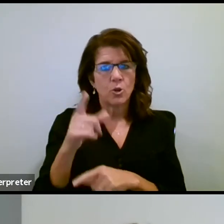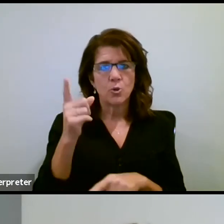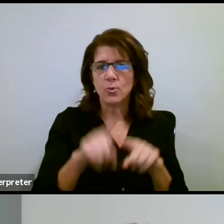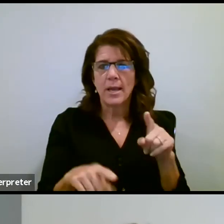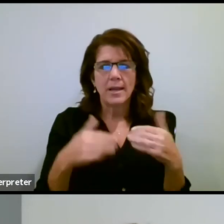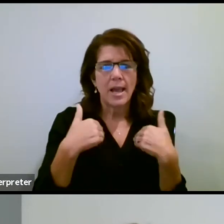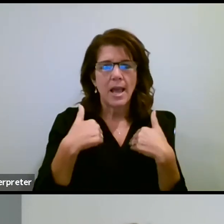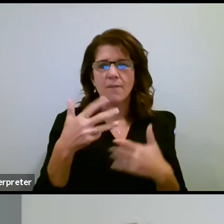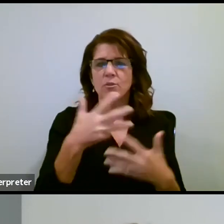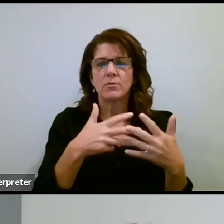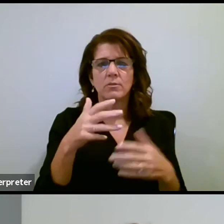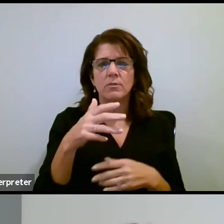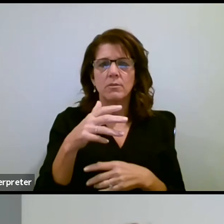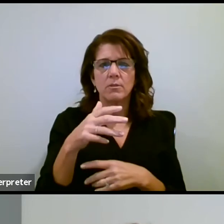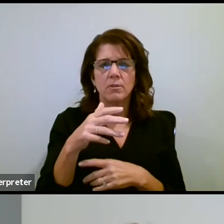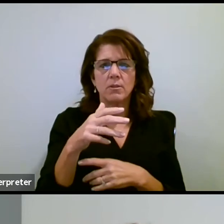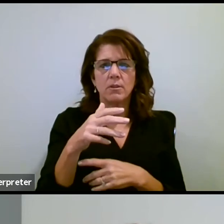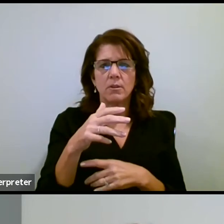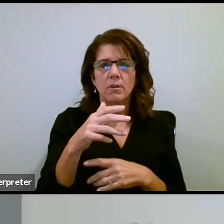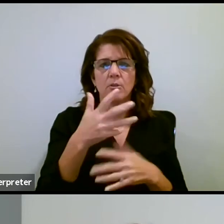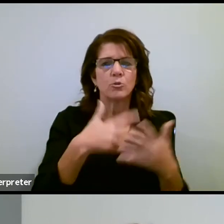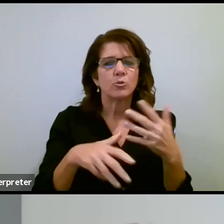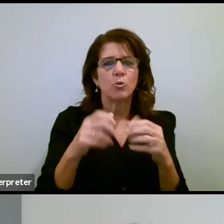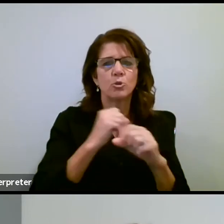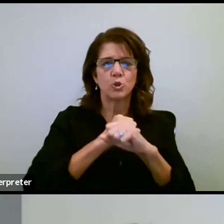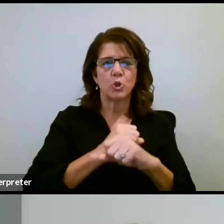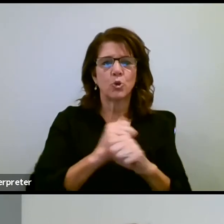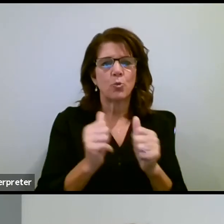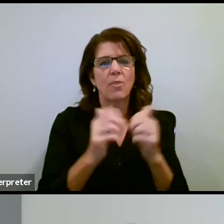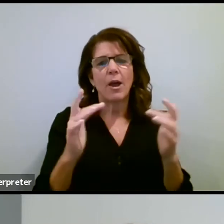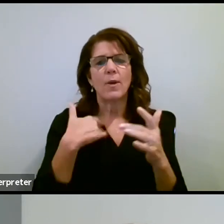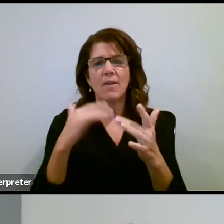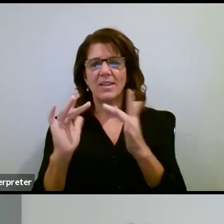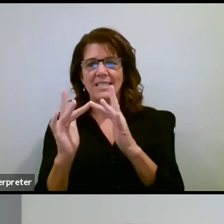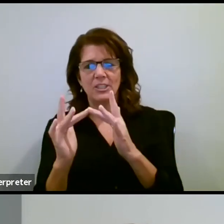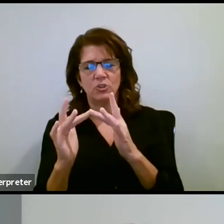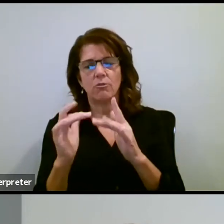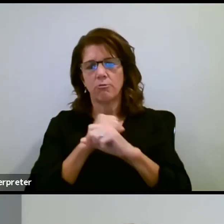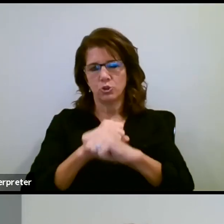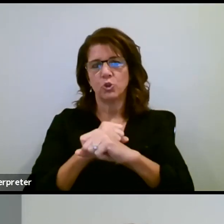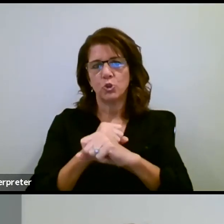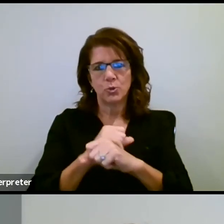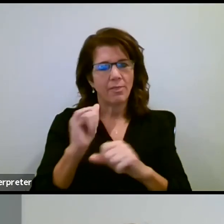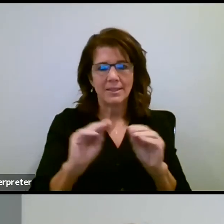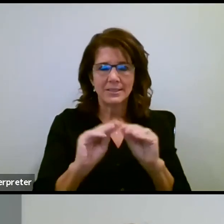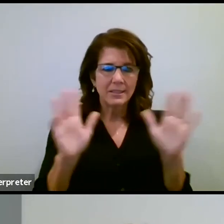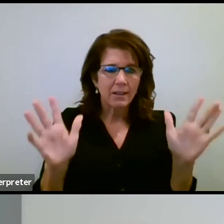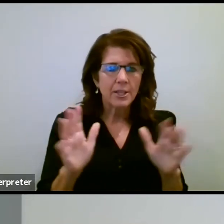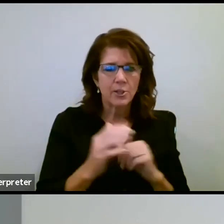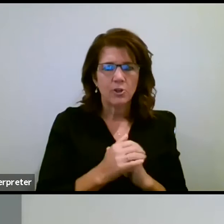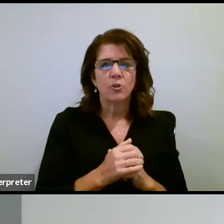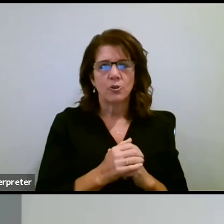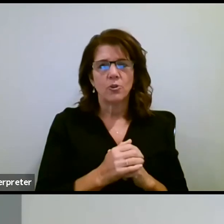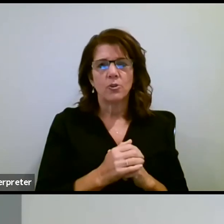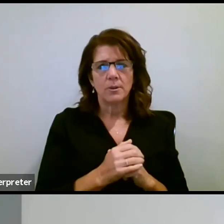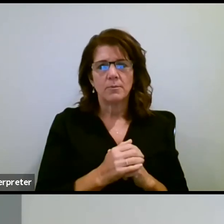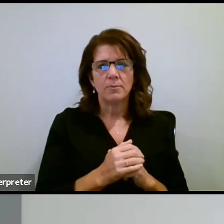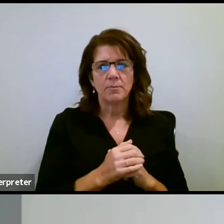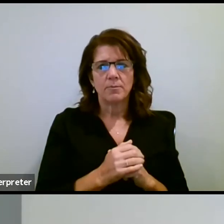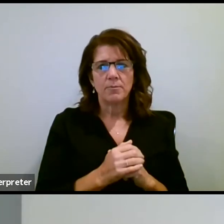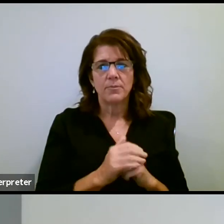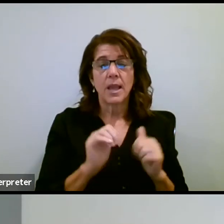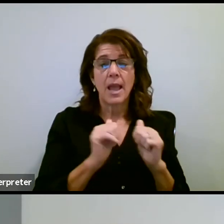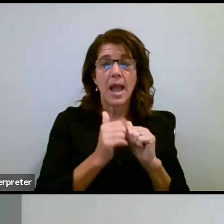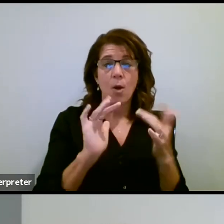have social security without digital security. That's very, very clear. And when we say how is digital